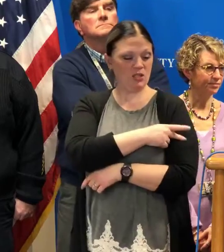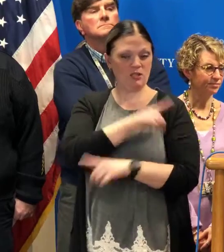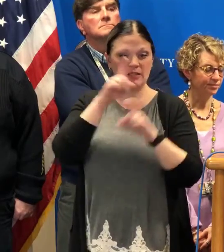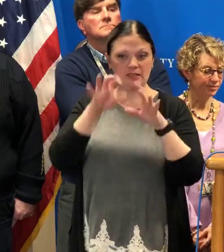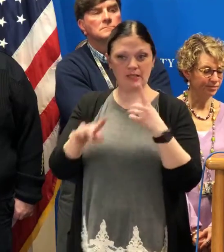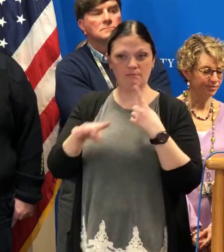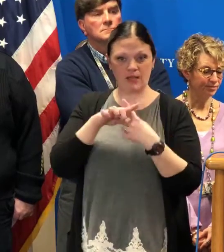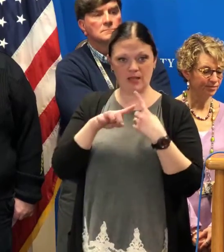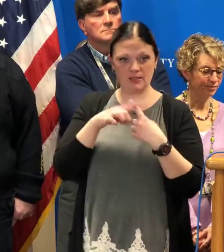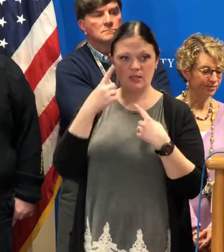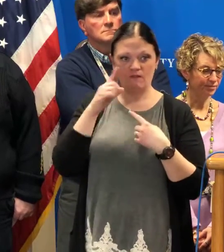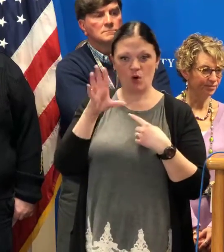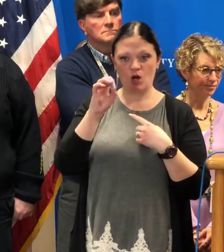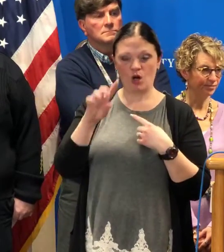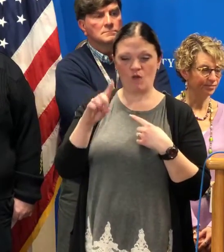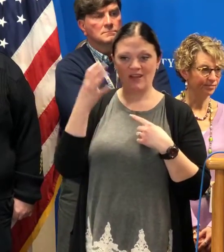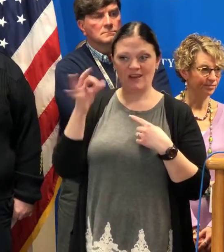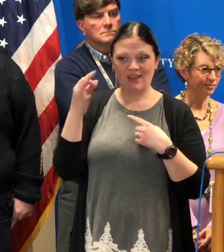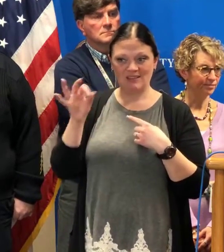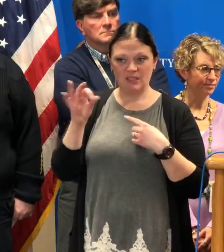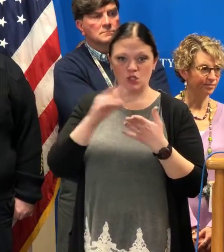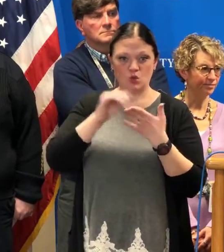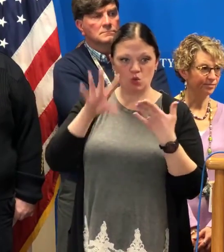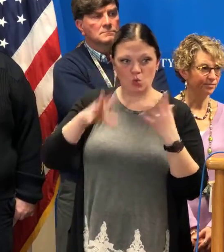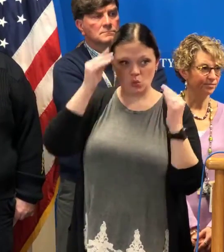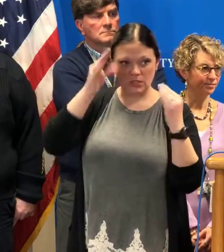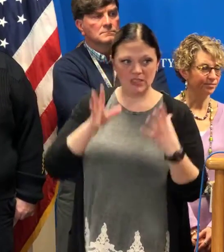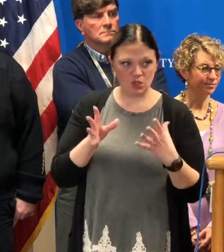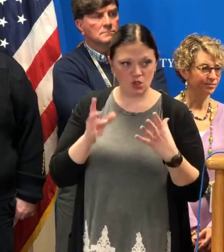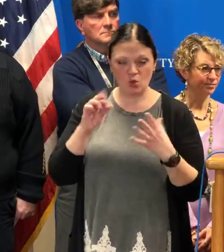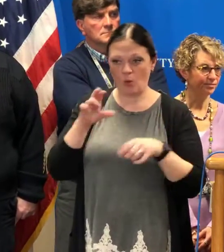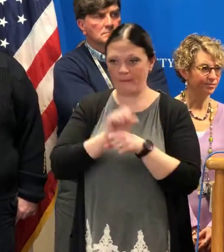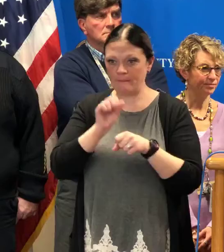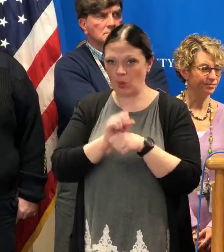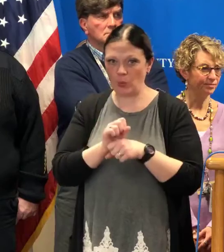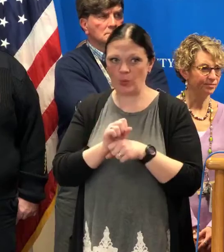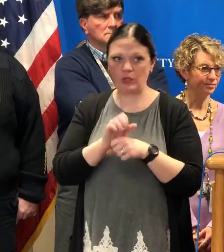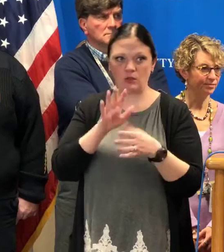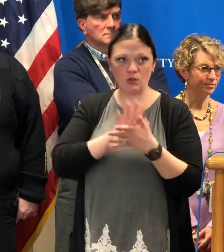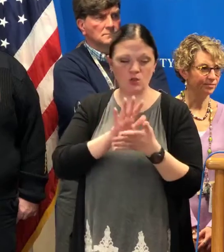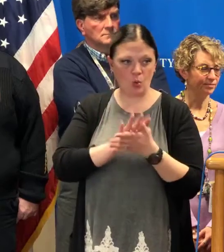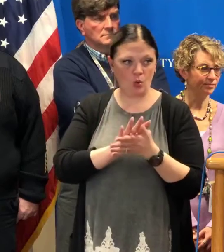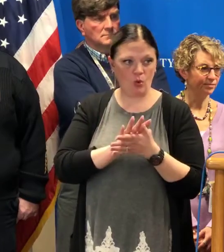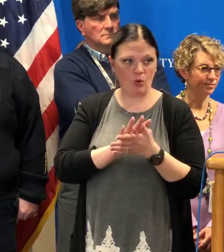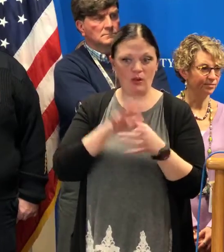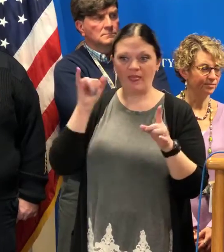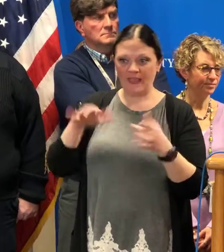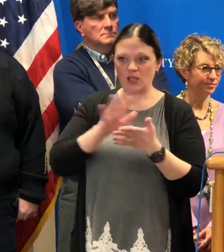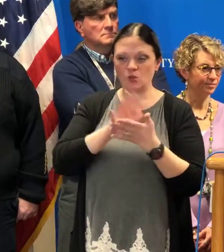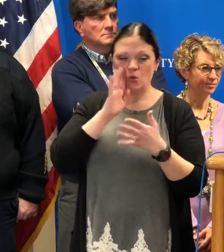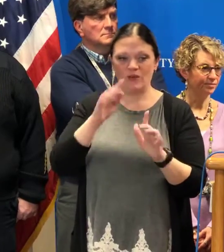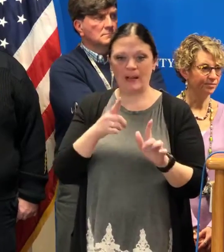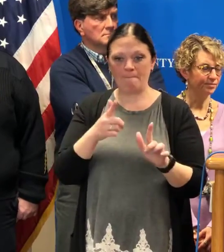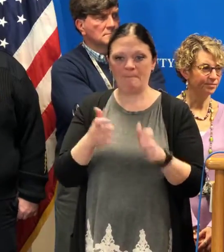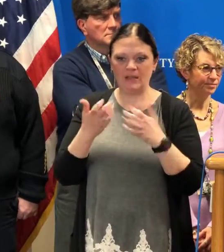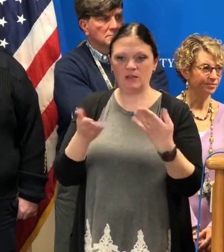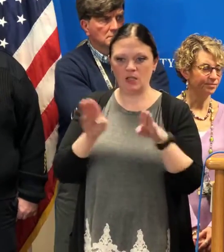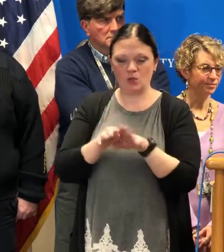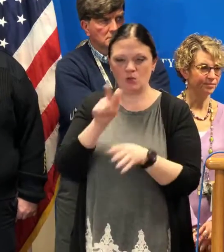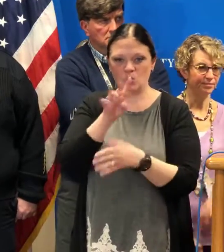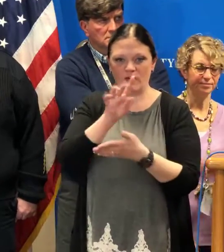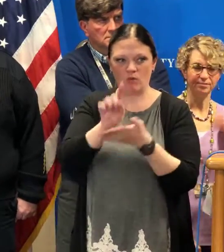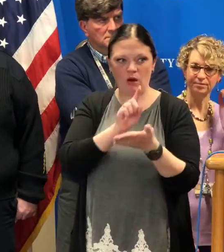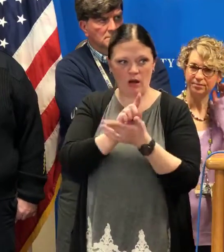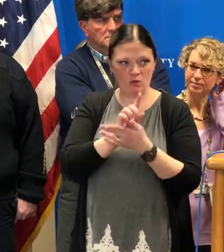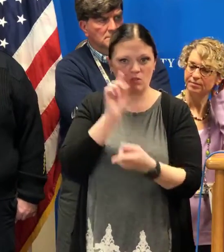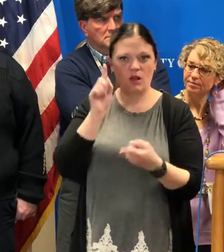tested positive for COVID-19, that's a student or a teacher or an employee at a school, that school would immediately close for 24 hours until